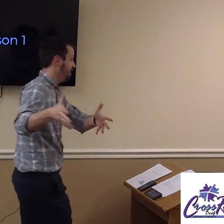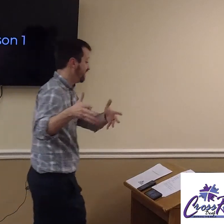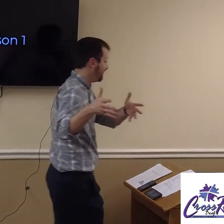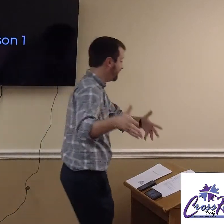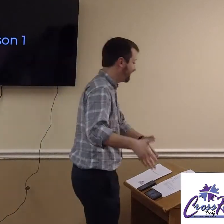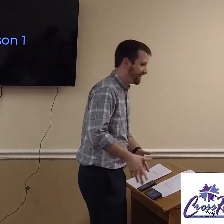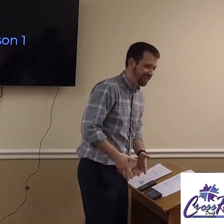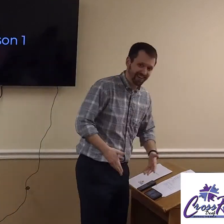it.